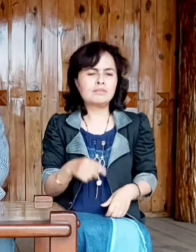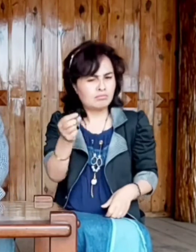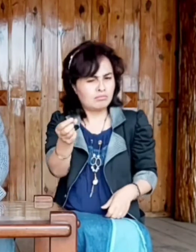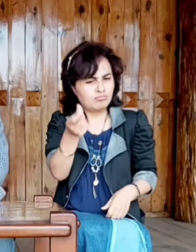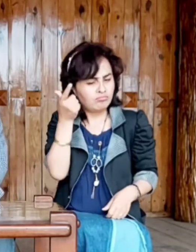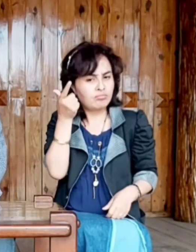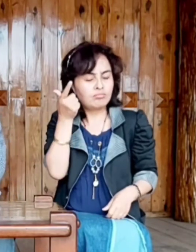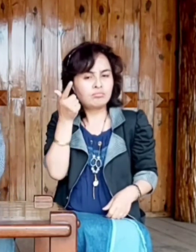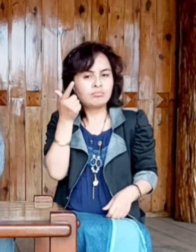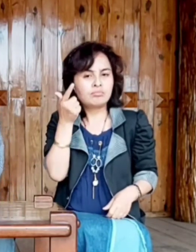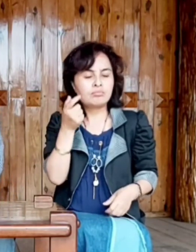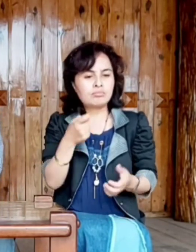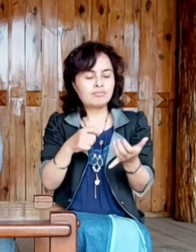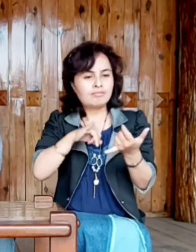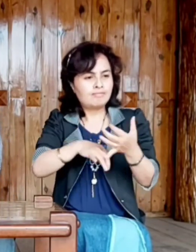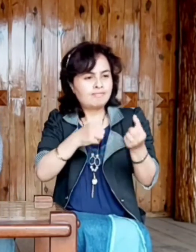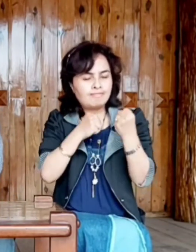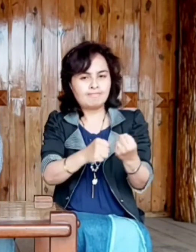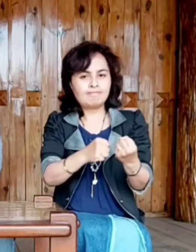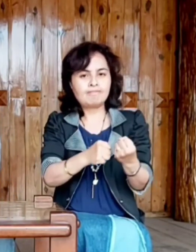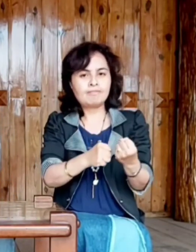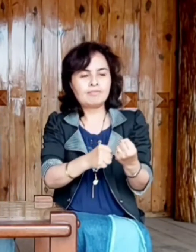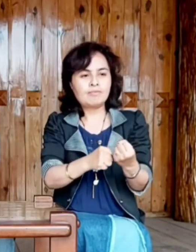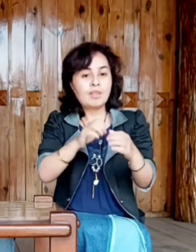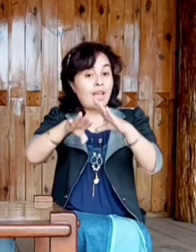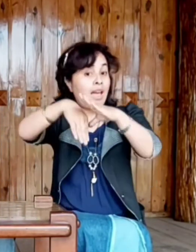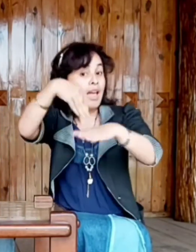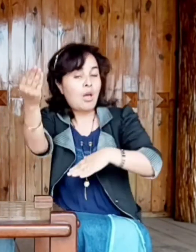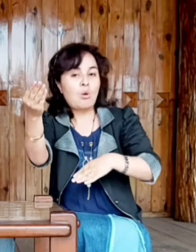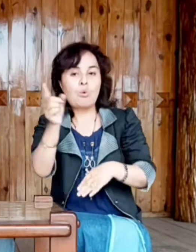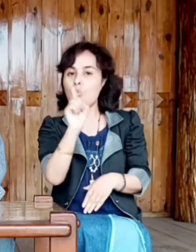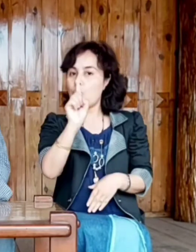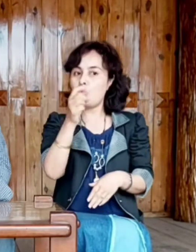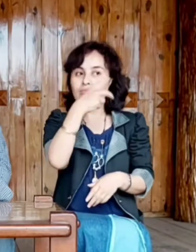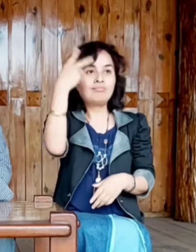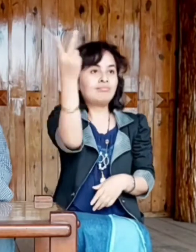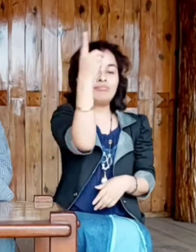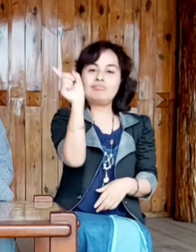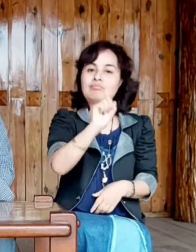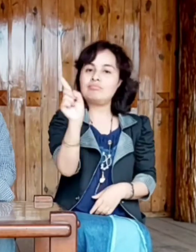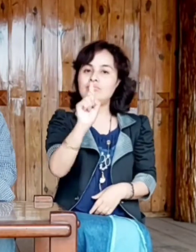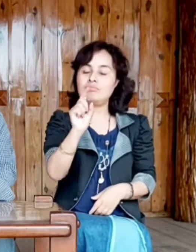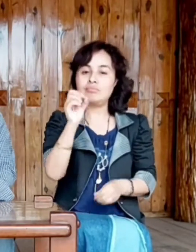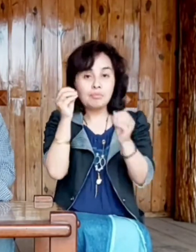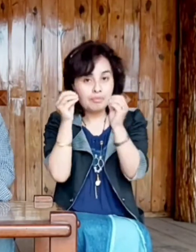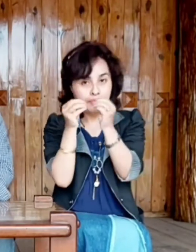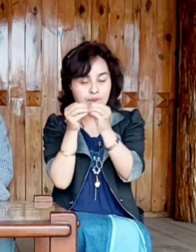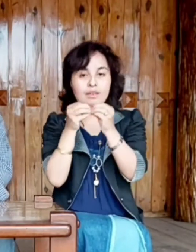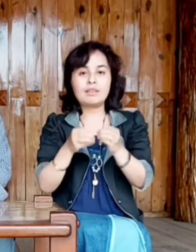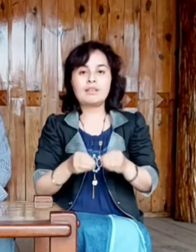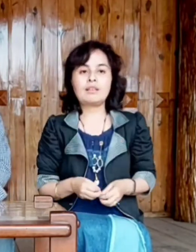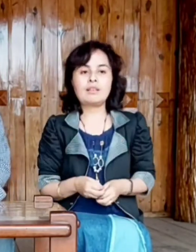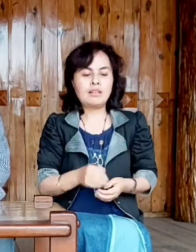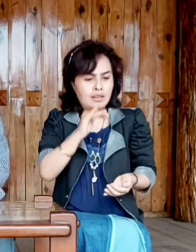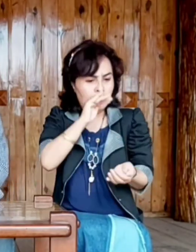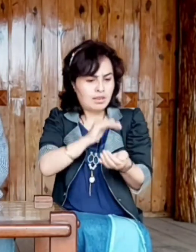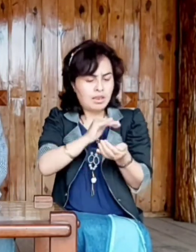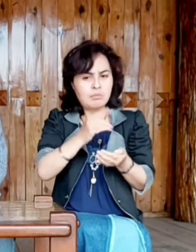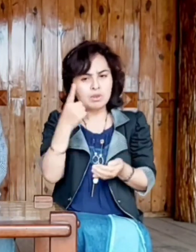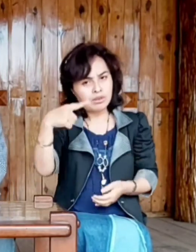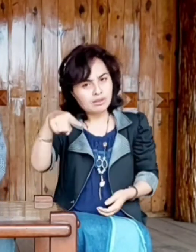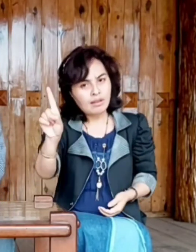immediately restrict your outdoor movements. B, keep